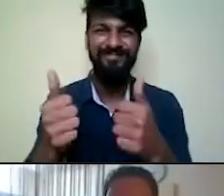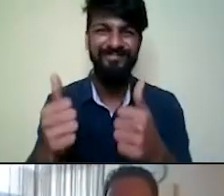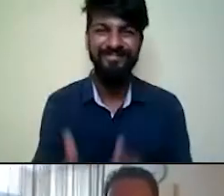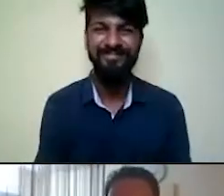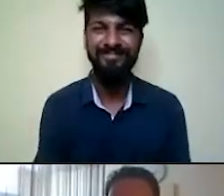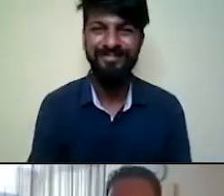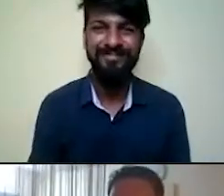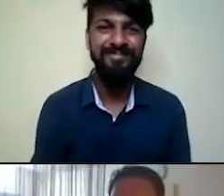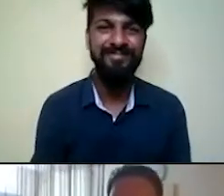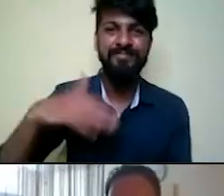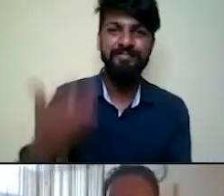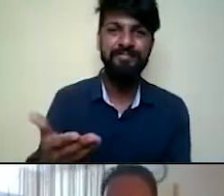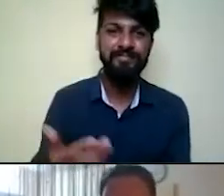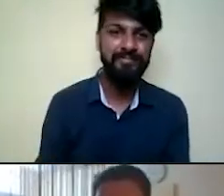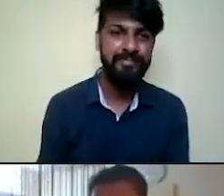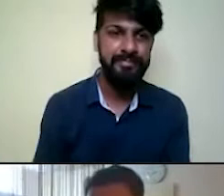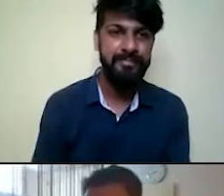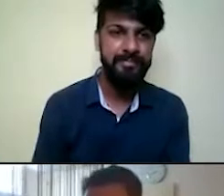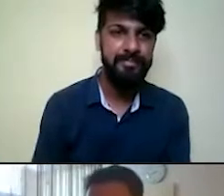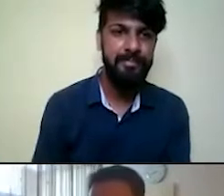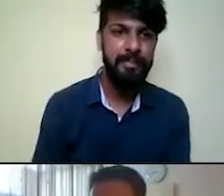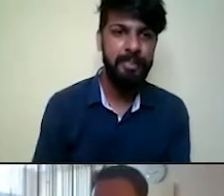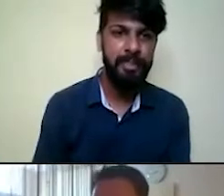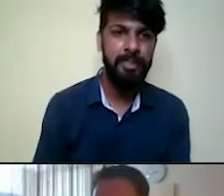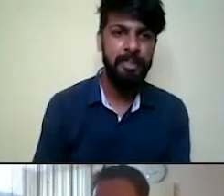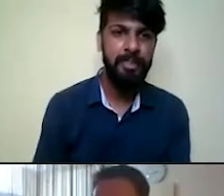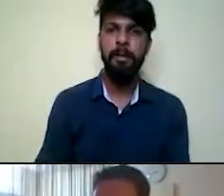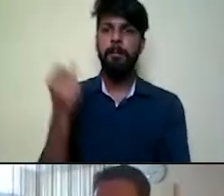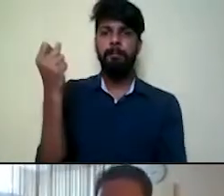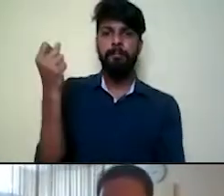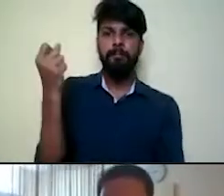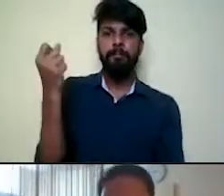So keep adding your fingers.